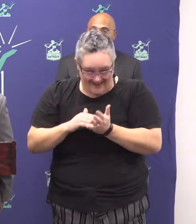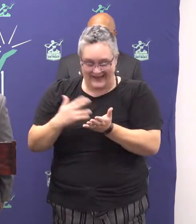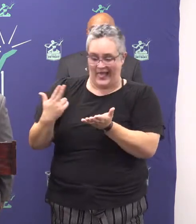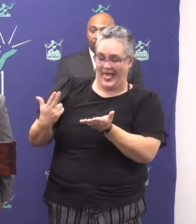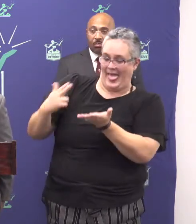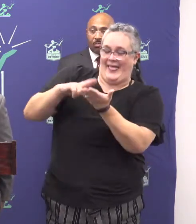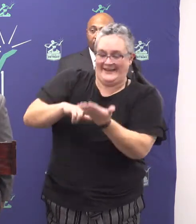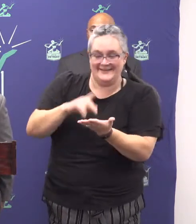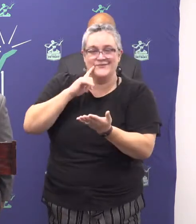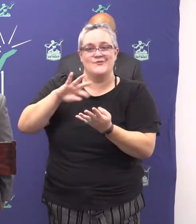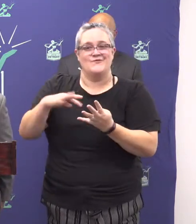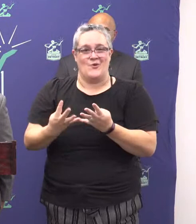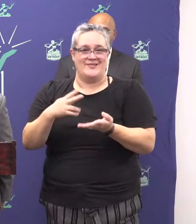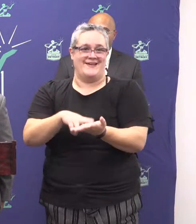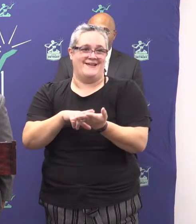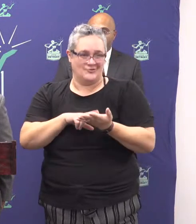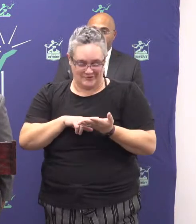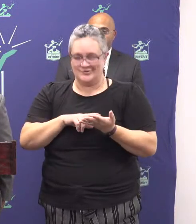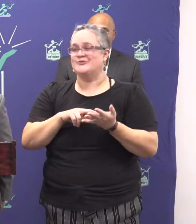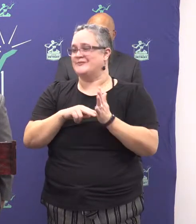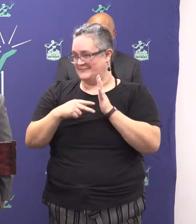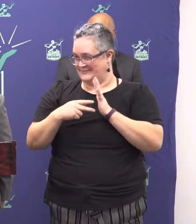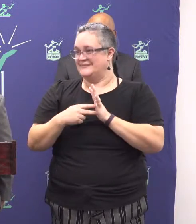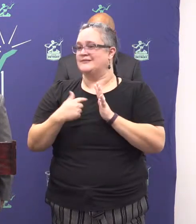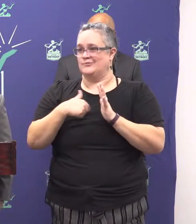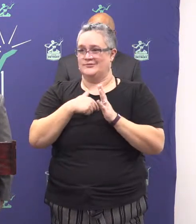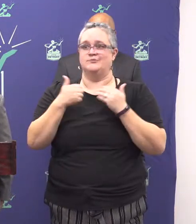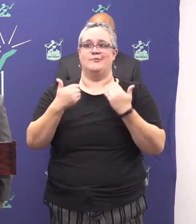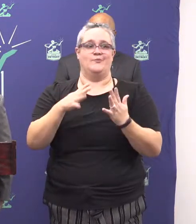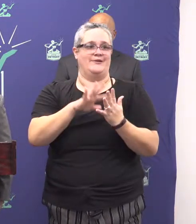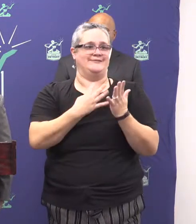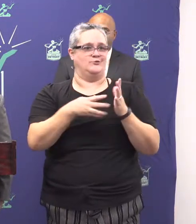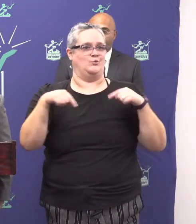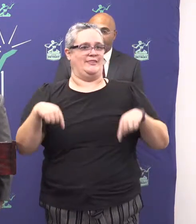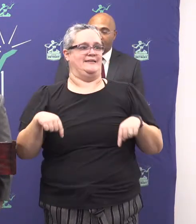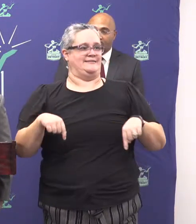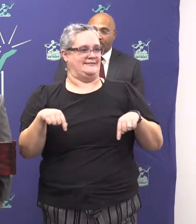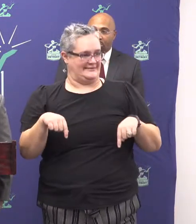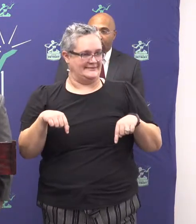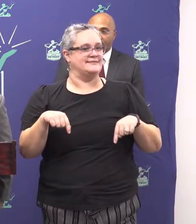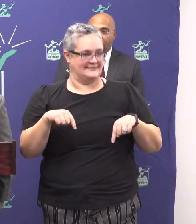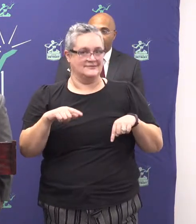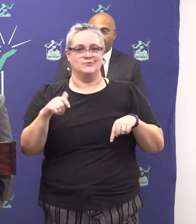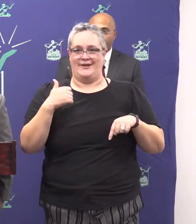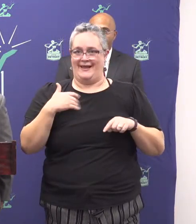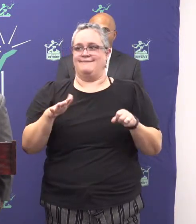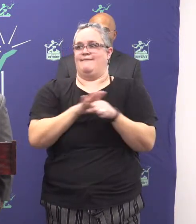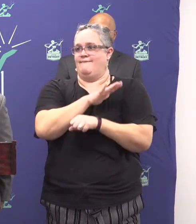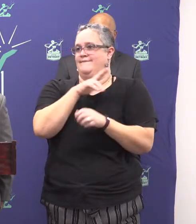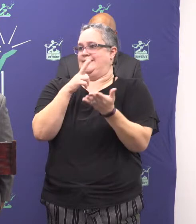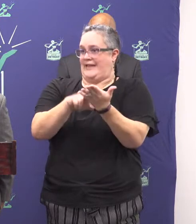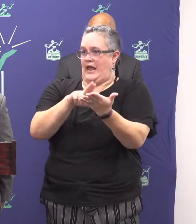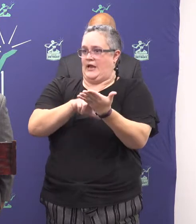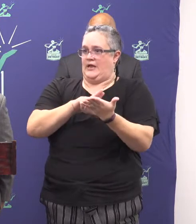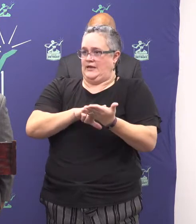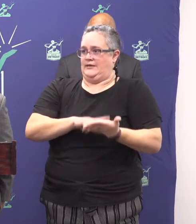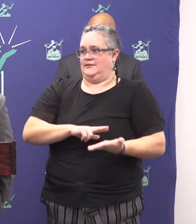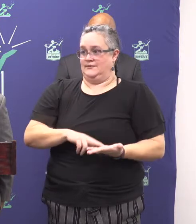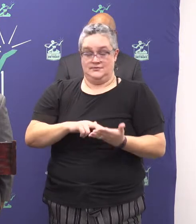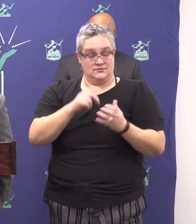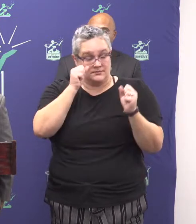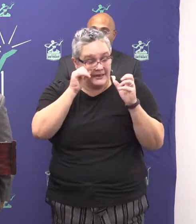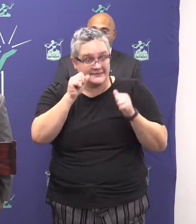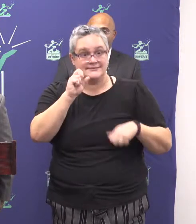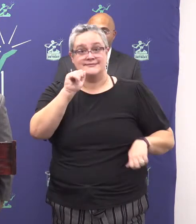on the page for the fourth contractor, which is what we had. Went ahead and scheduled this is when we had signed contract. It is amazing what Sandra and Michael